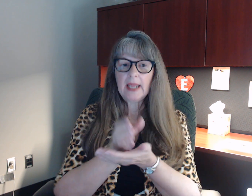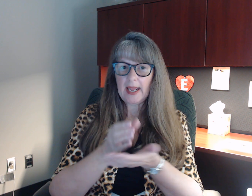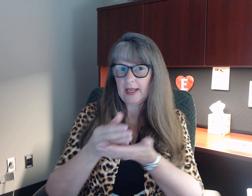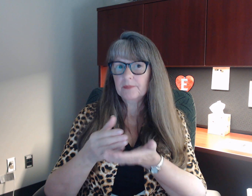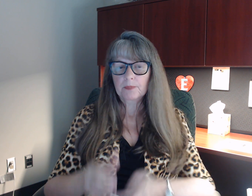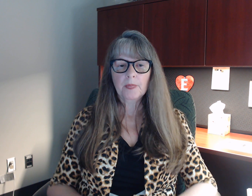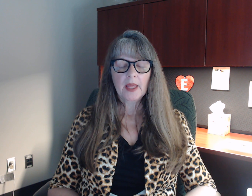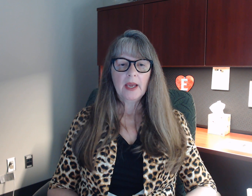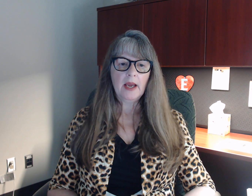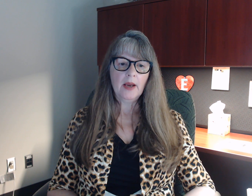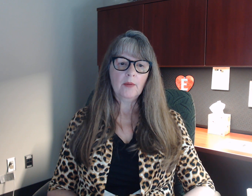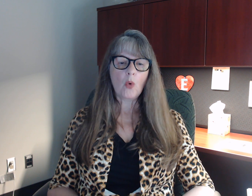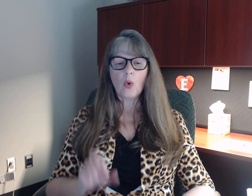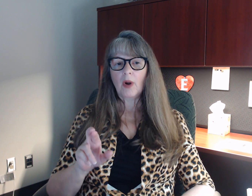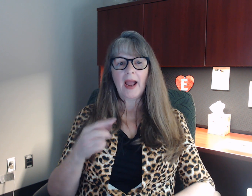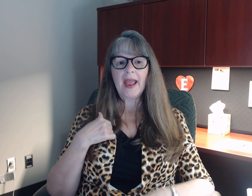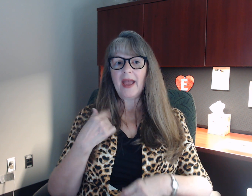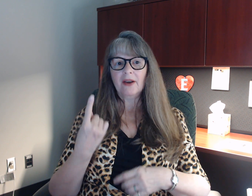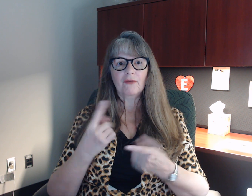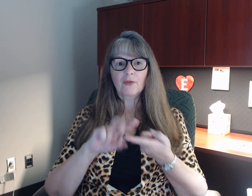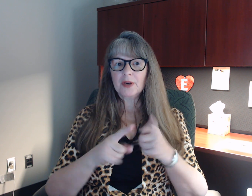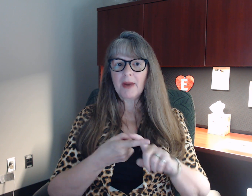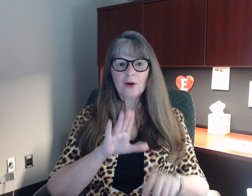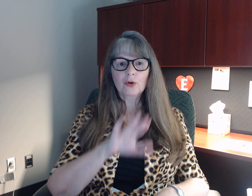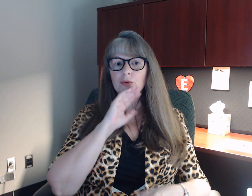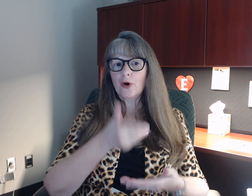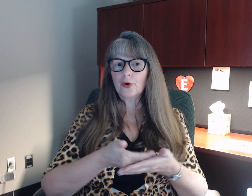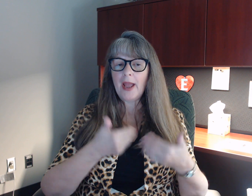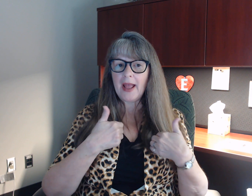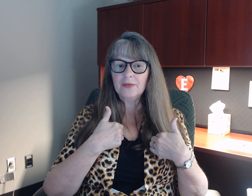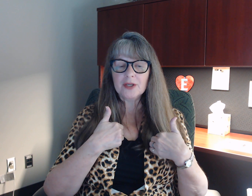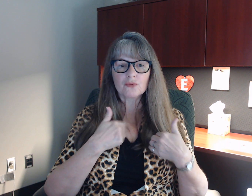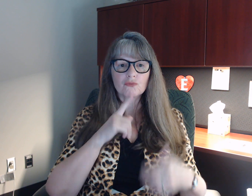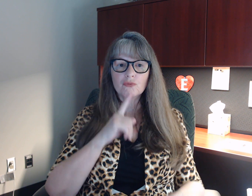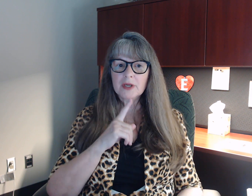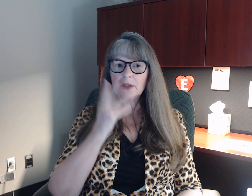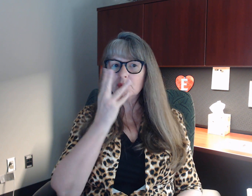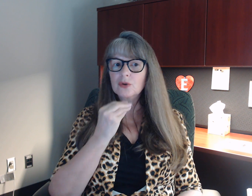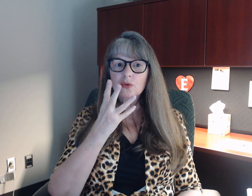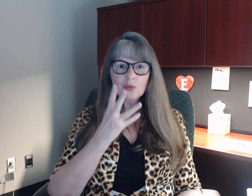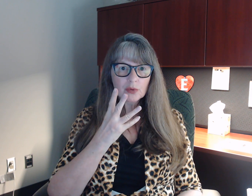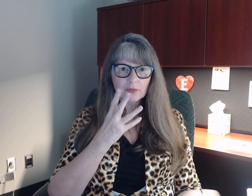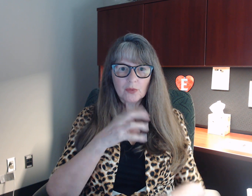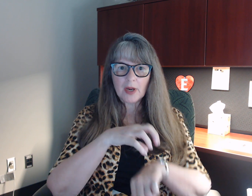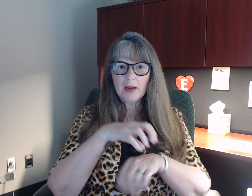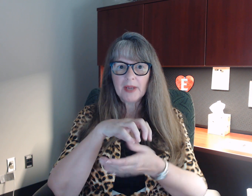cake. Or I had a friend of mine, her daughter had these really beautiful